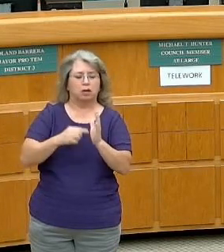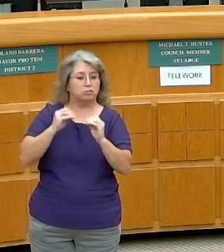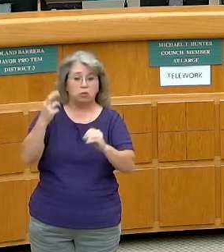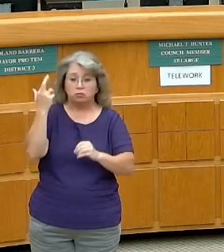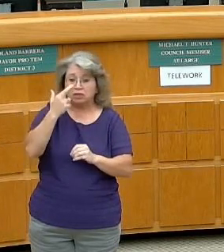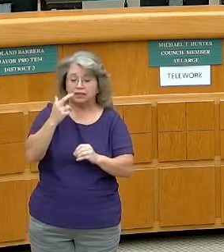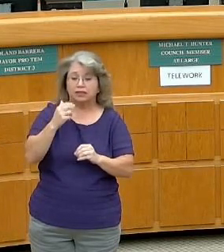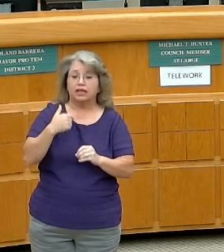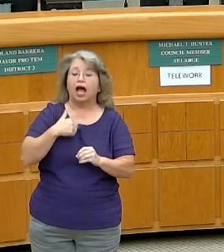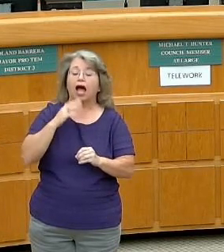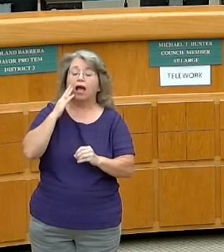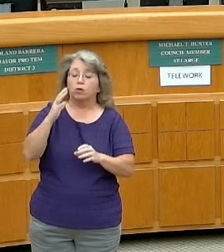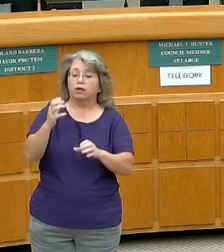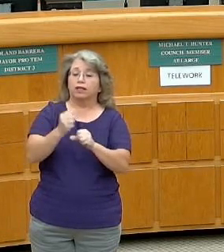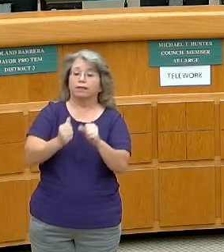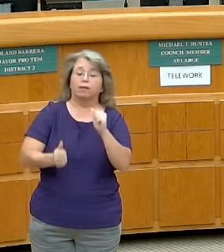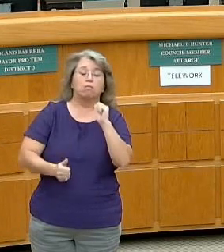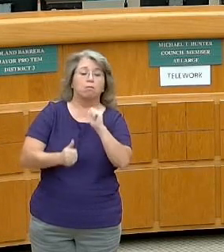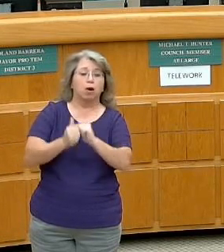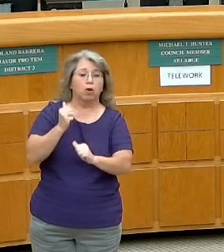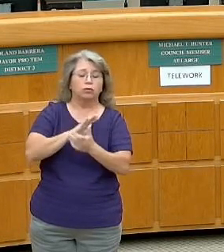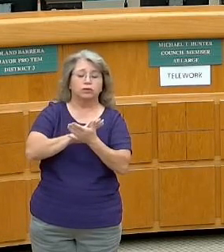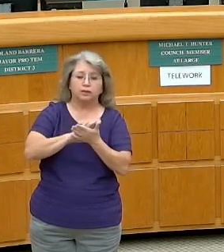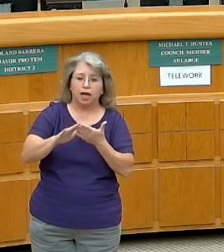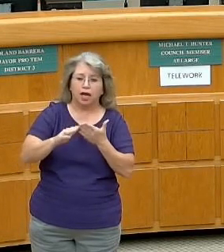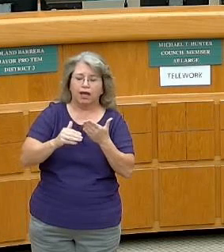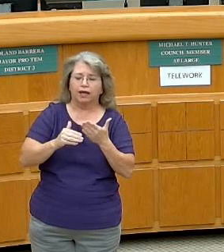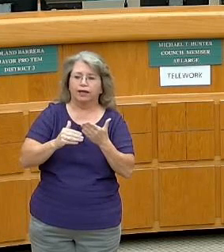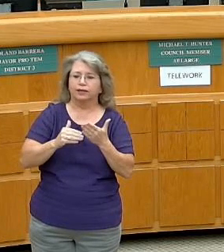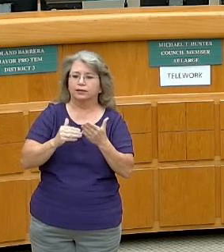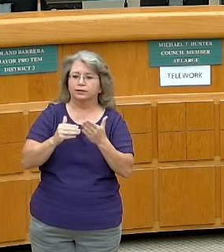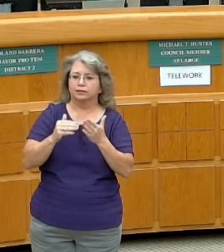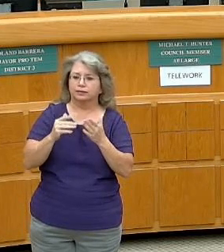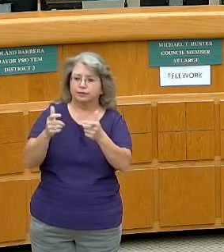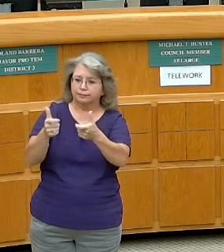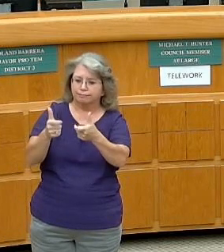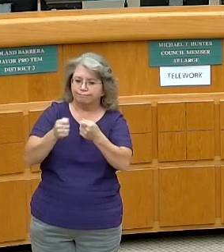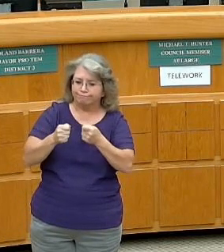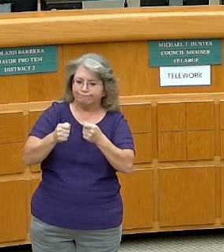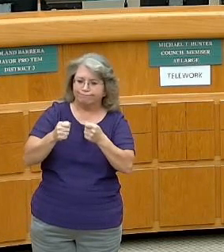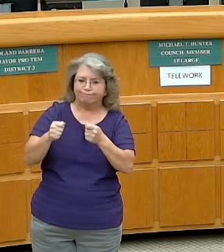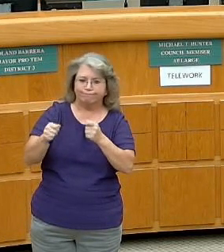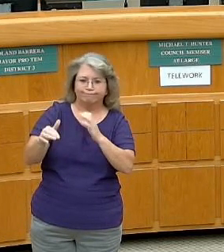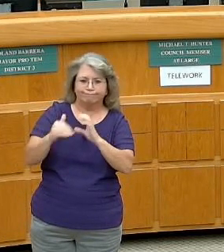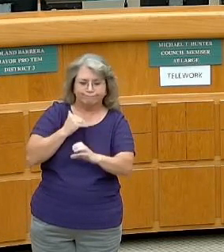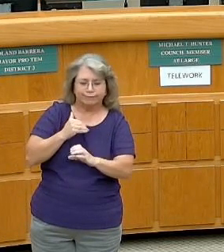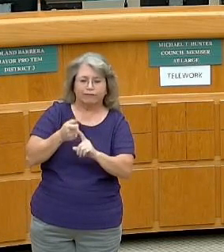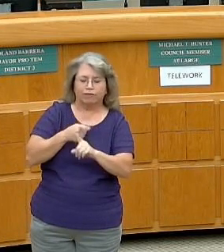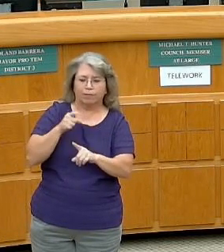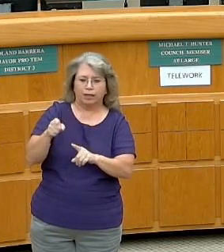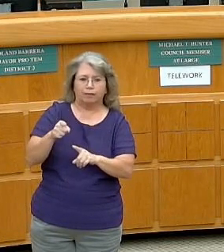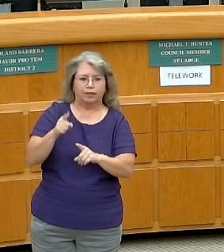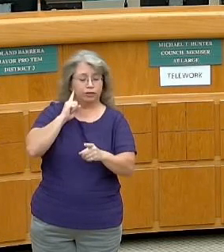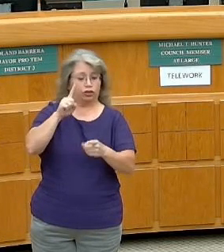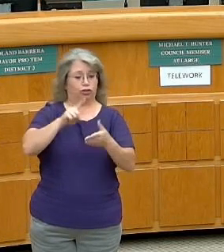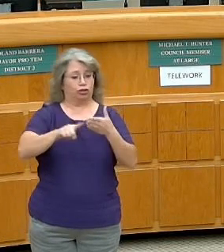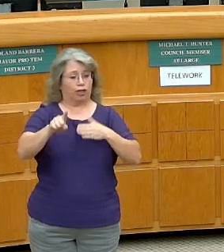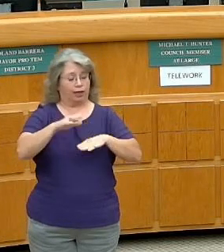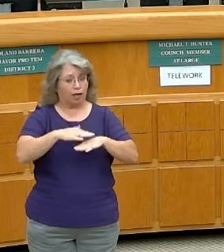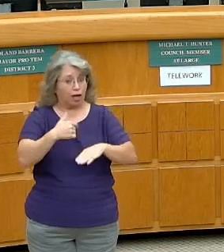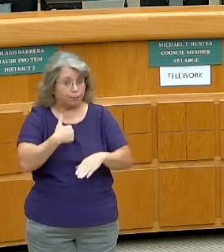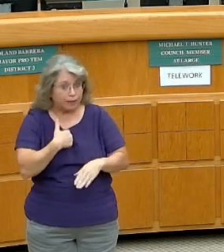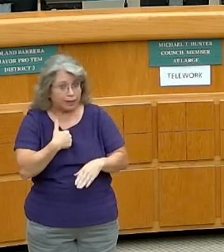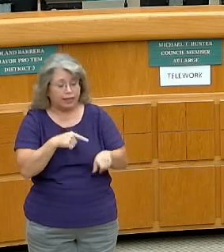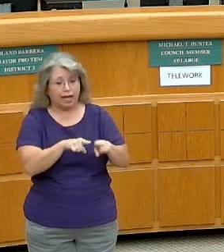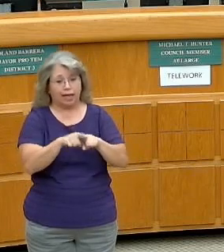kind and generous text from him just checking on me as a leader. And I just want you to know that those